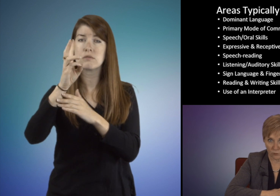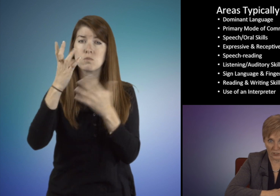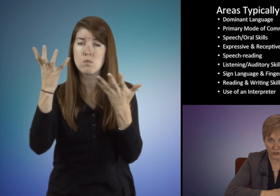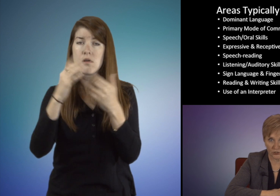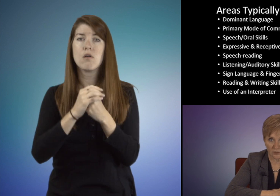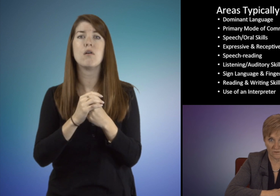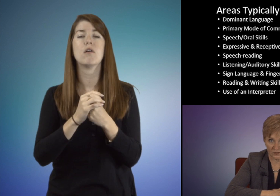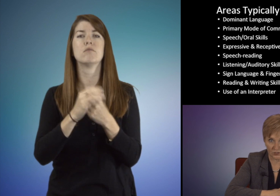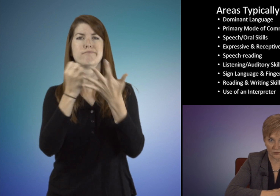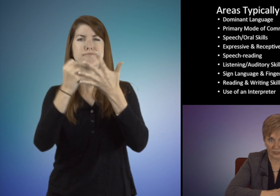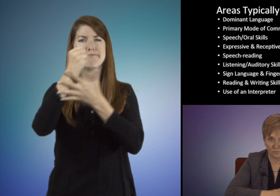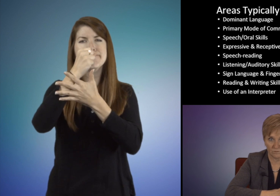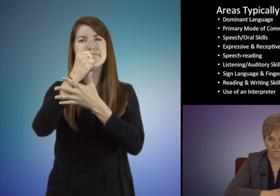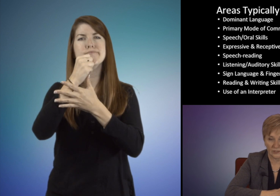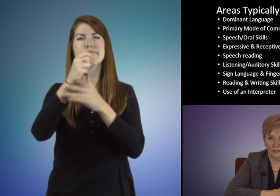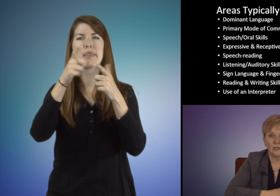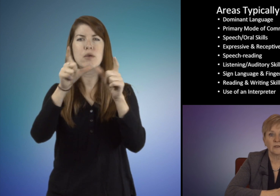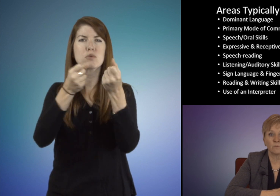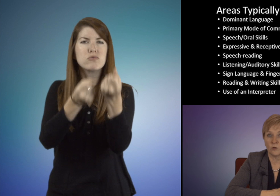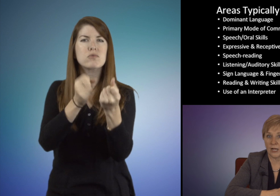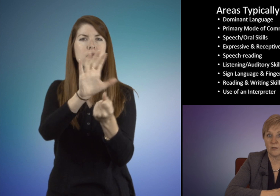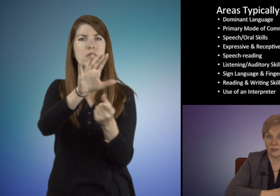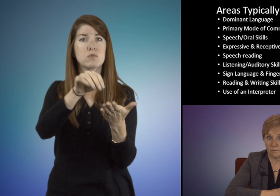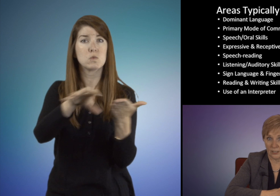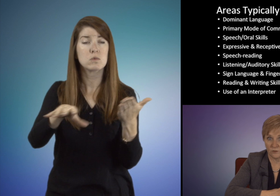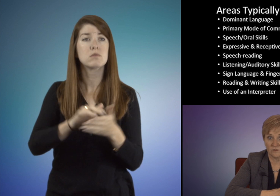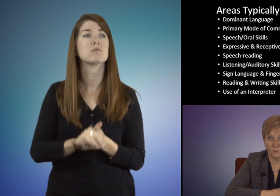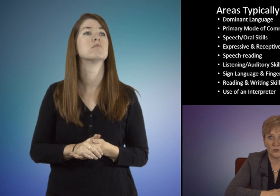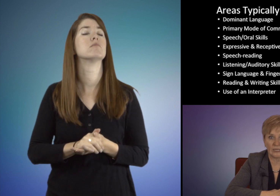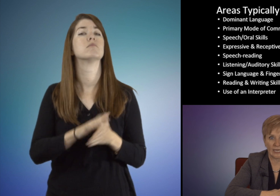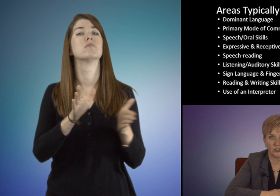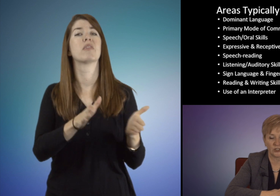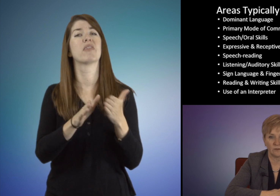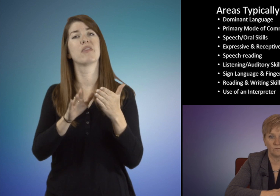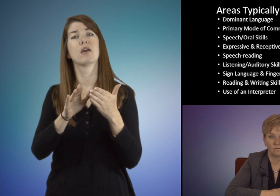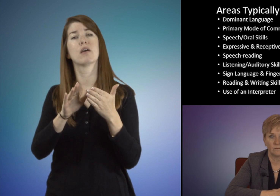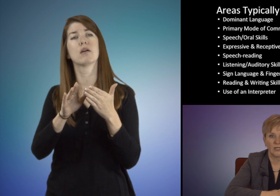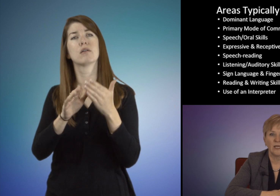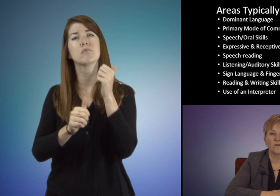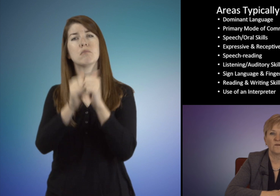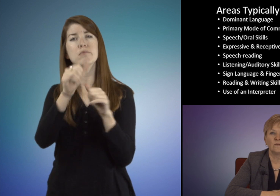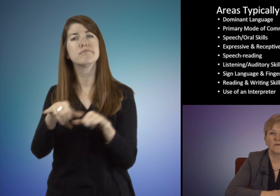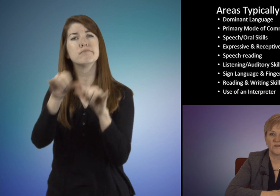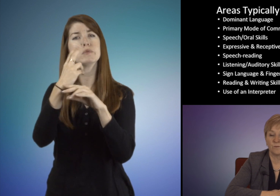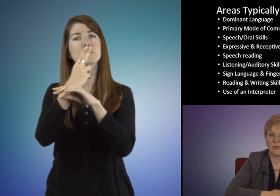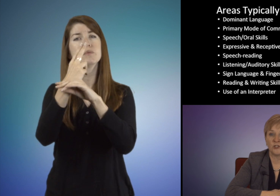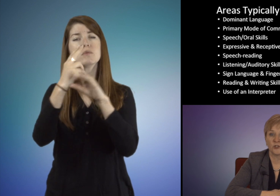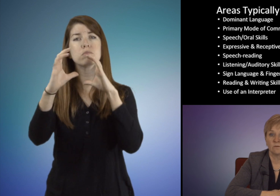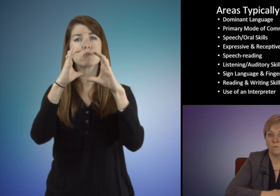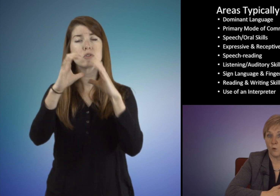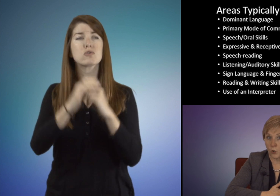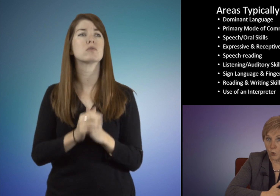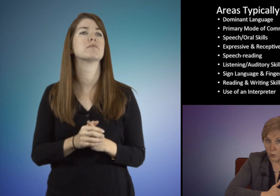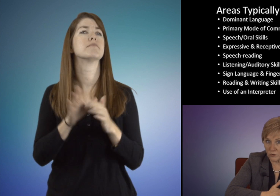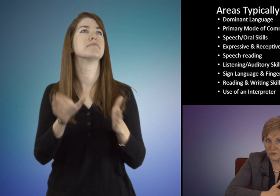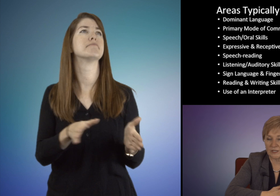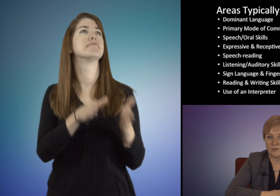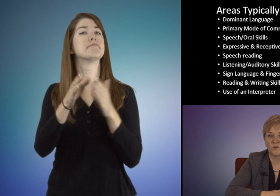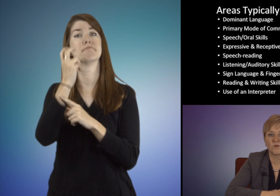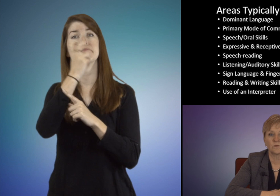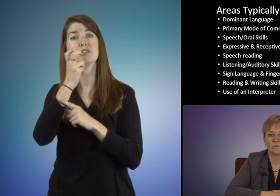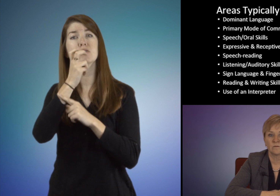dominant language of the student, the primary mode of communication, the speech or